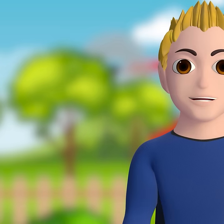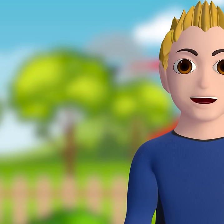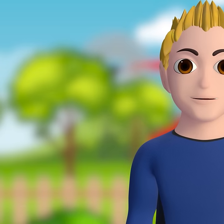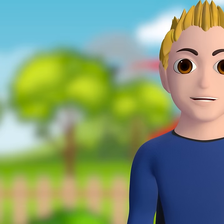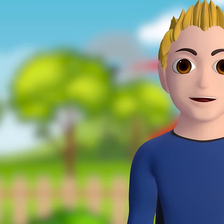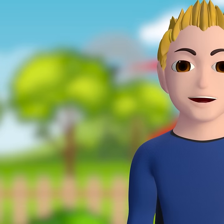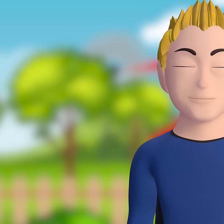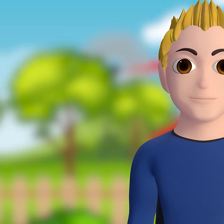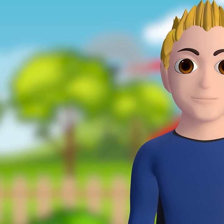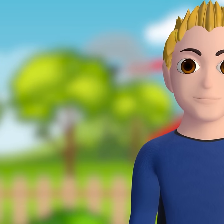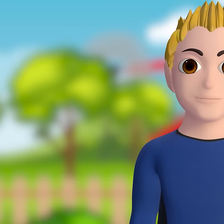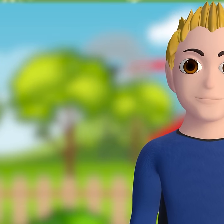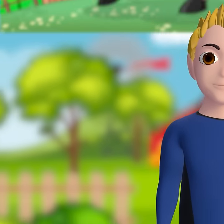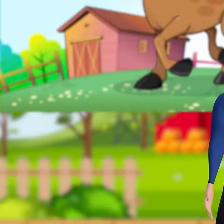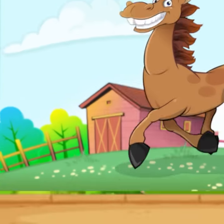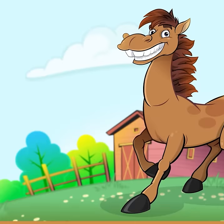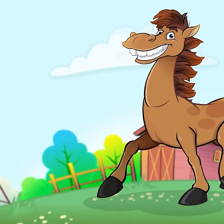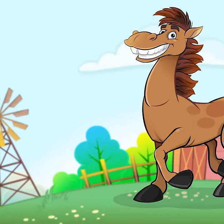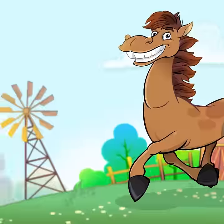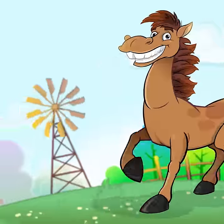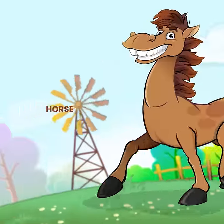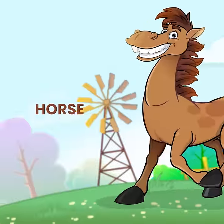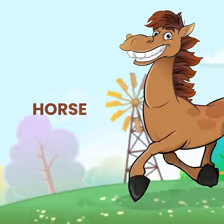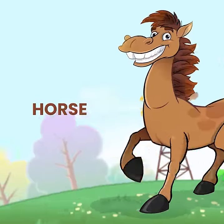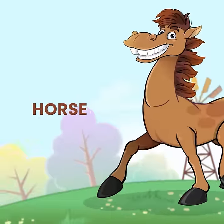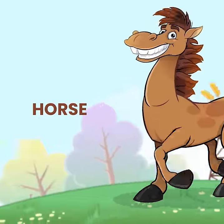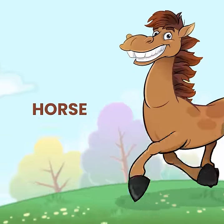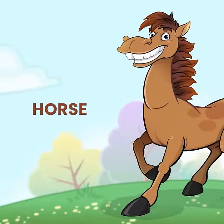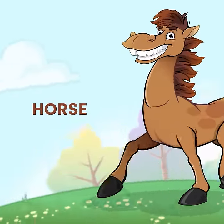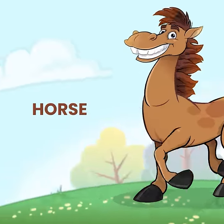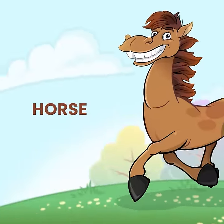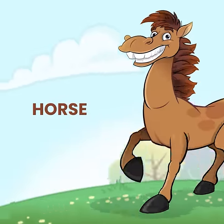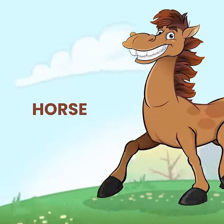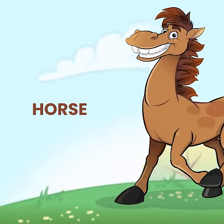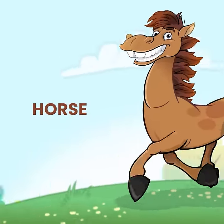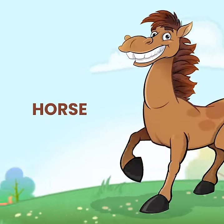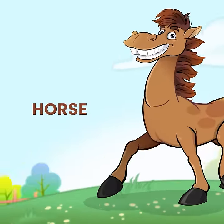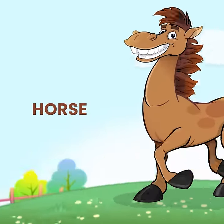the farm. Here's a horse. Can you say horse?